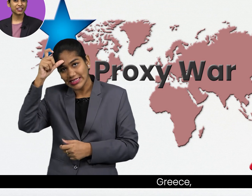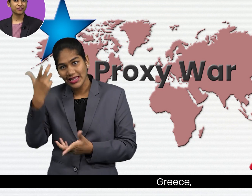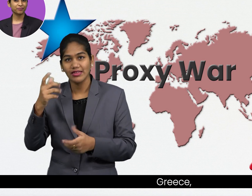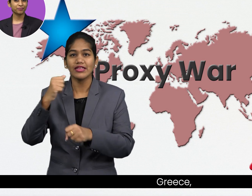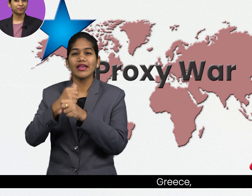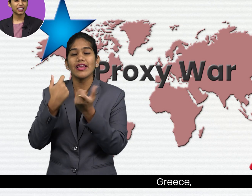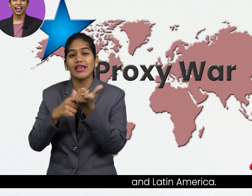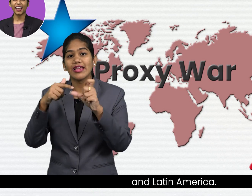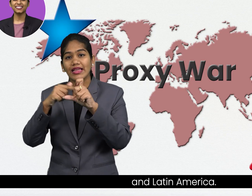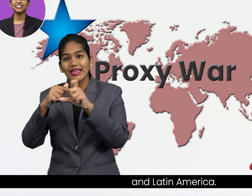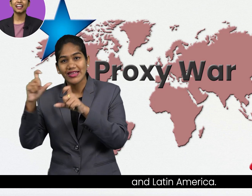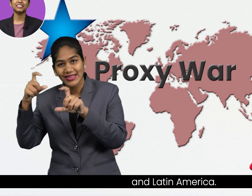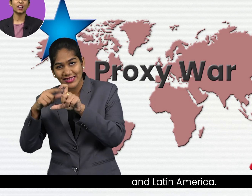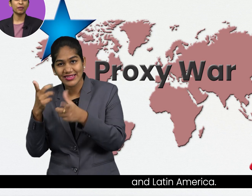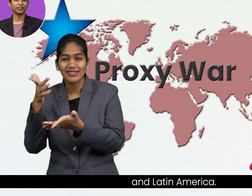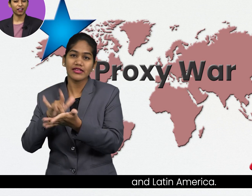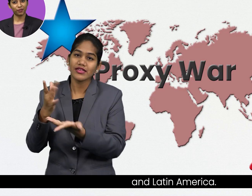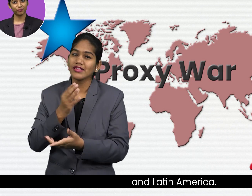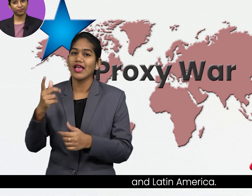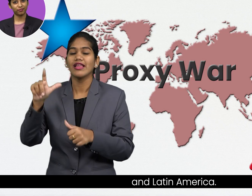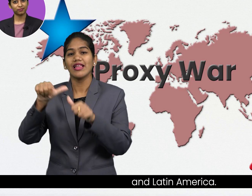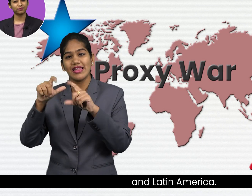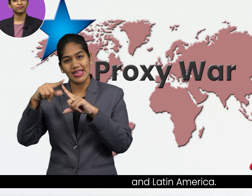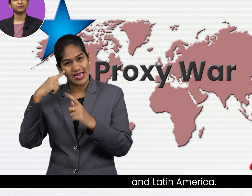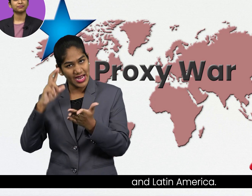Greece, and Latin America.